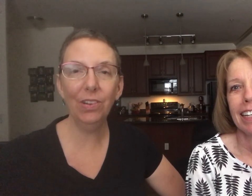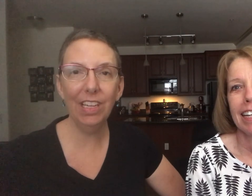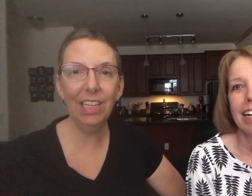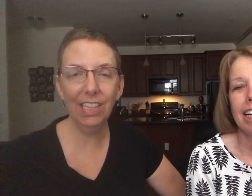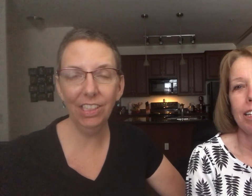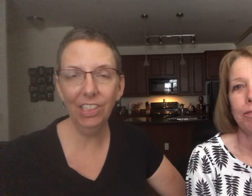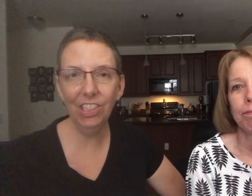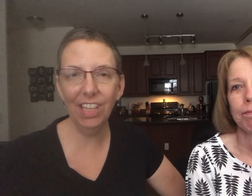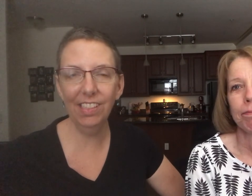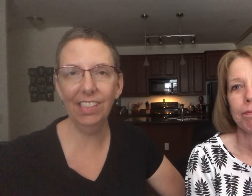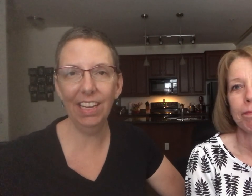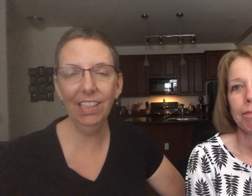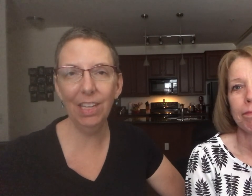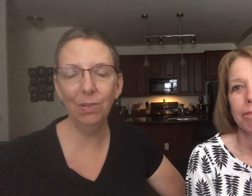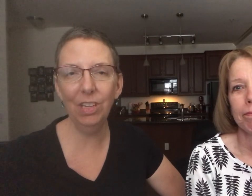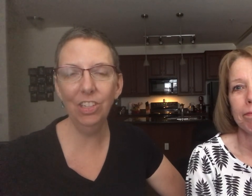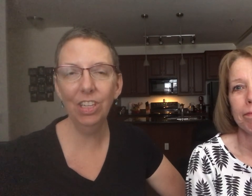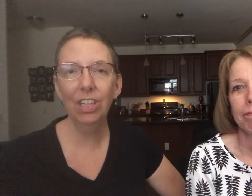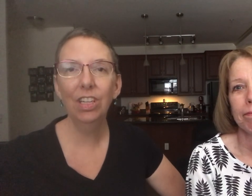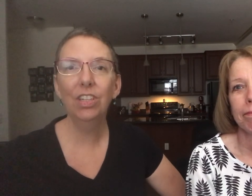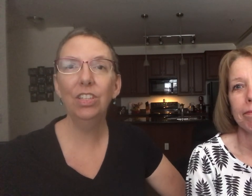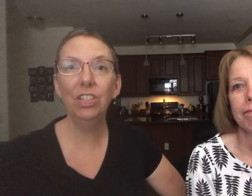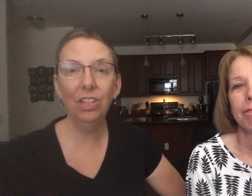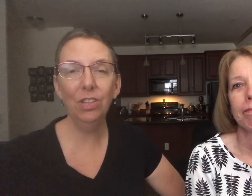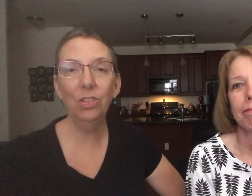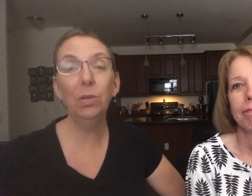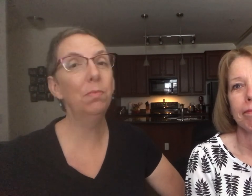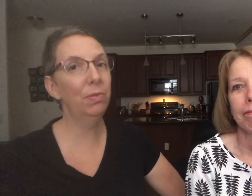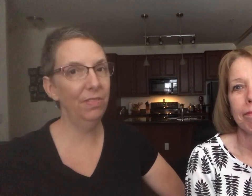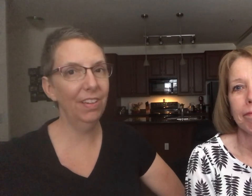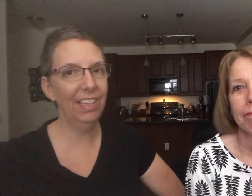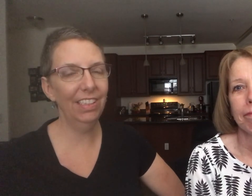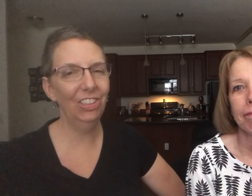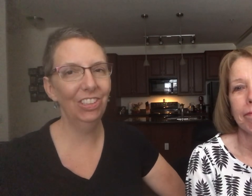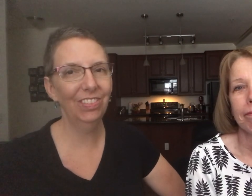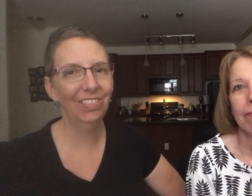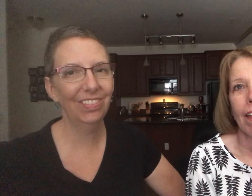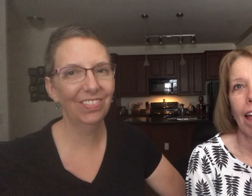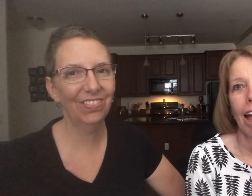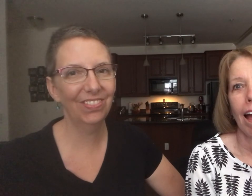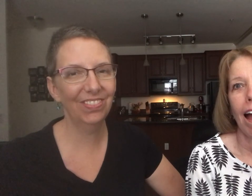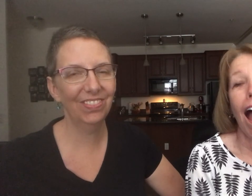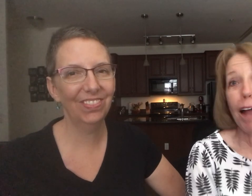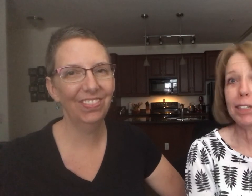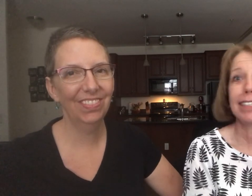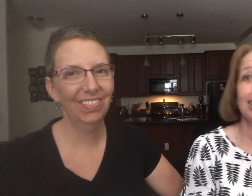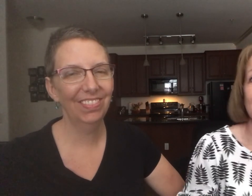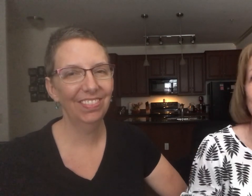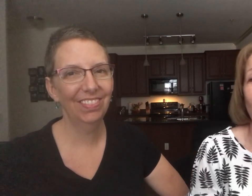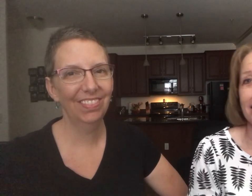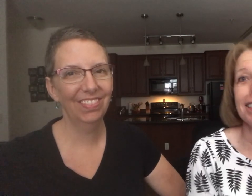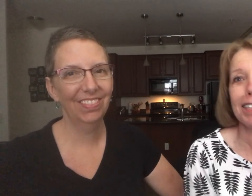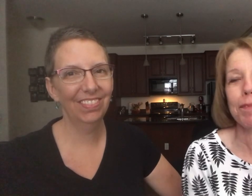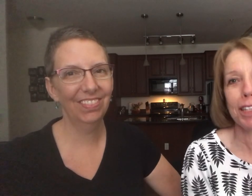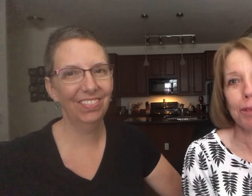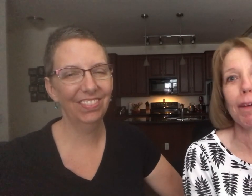learning English as a second language to do to improve their English? I would suggest watching some of the